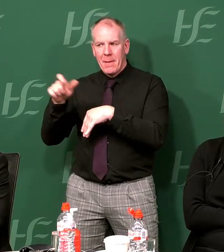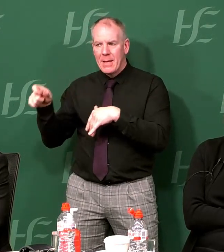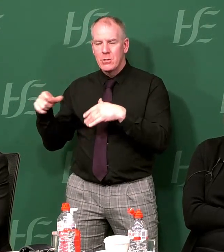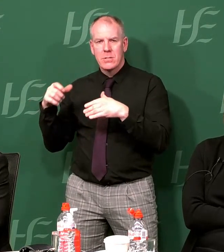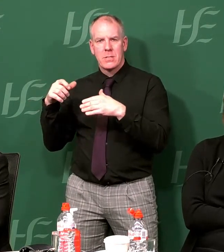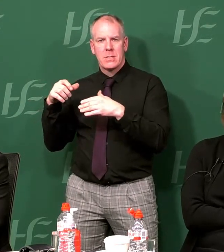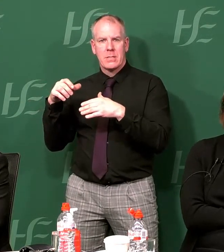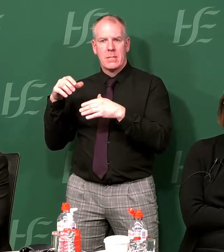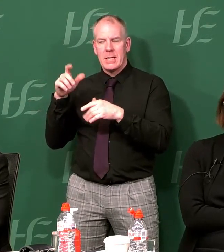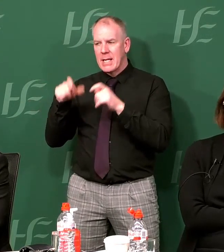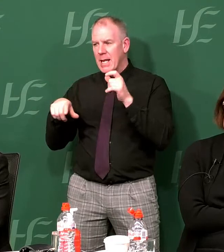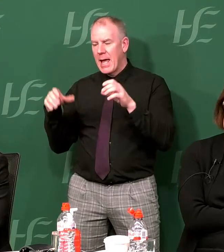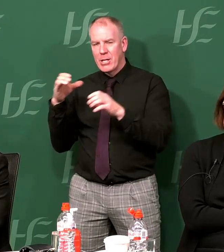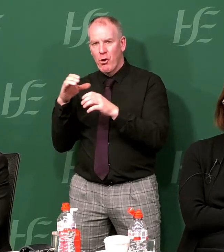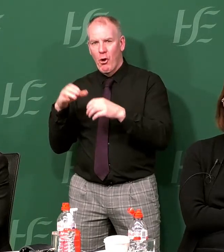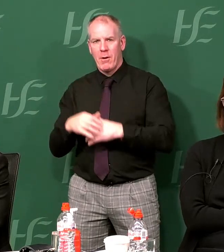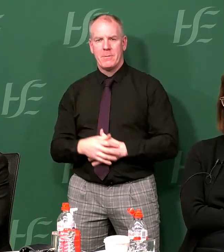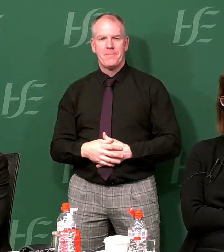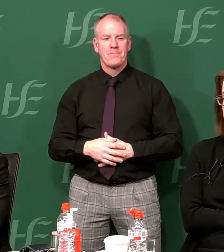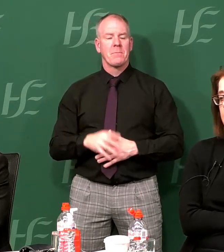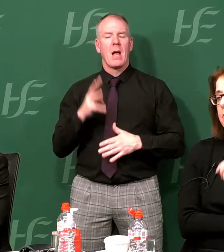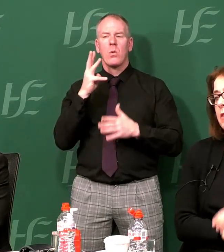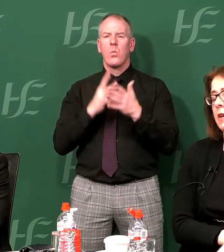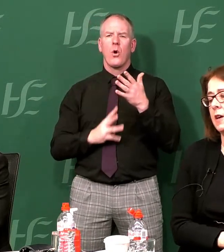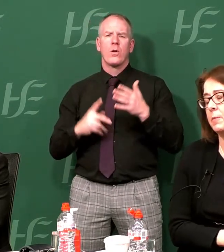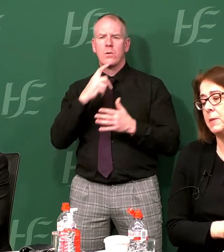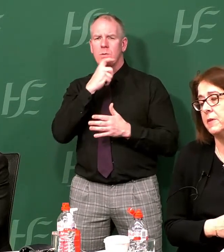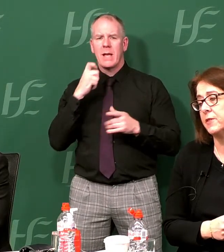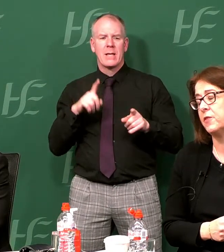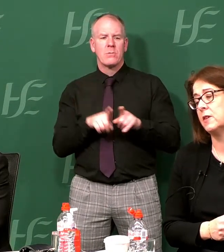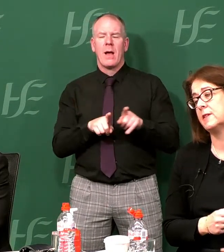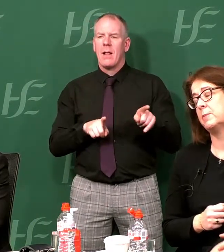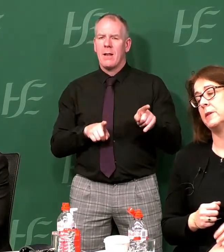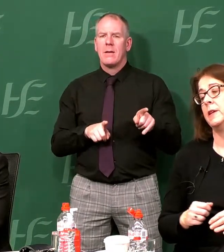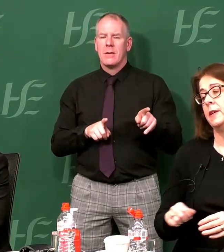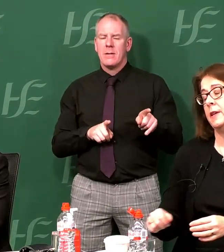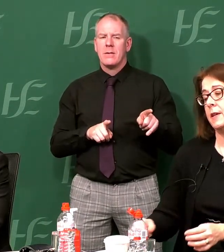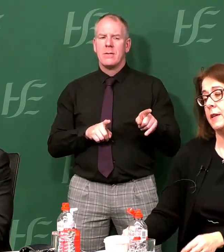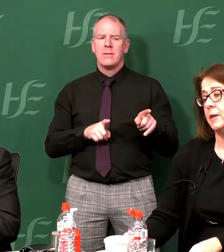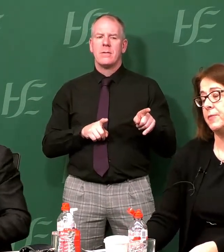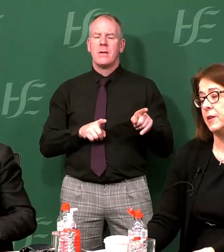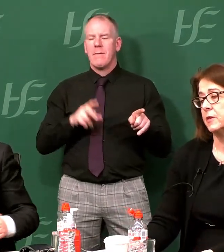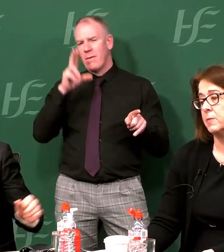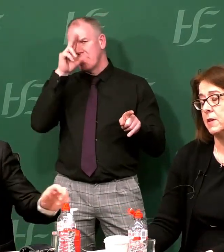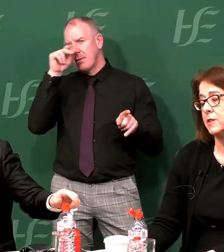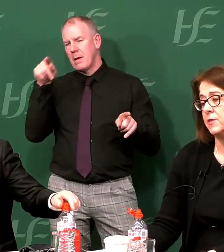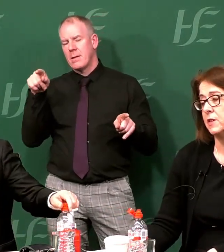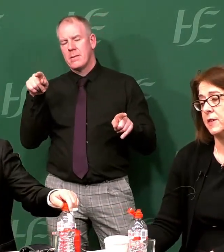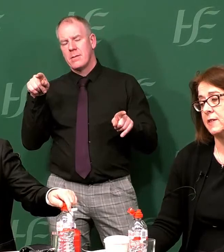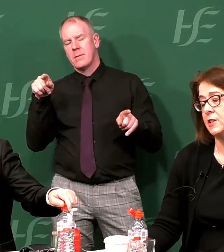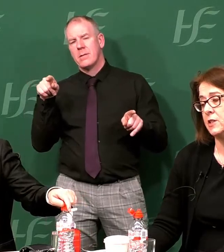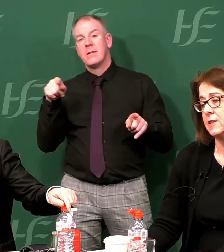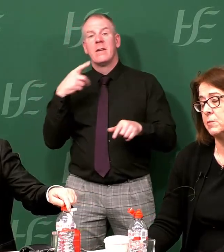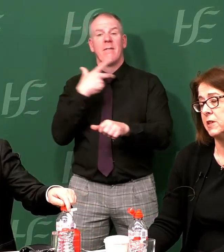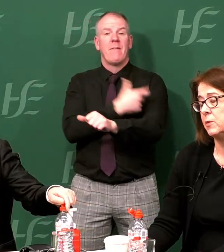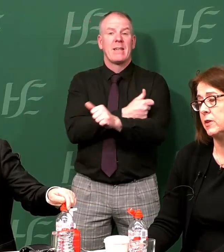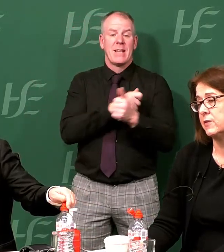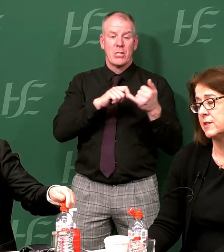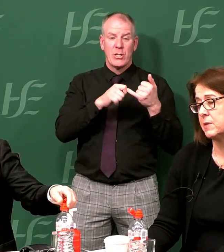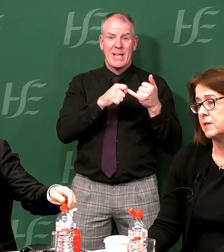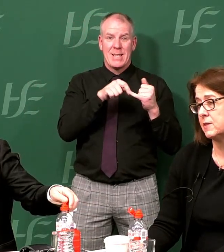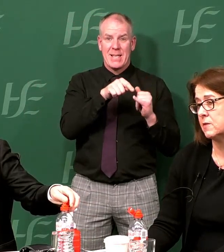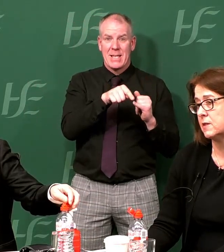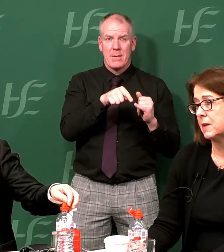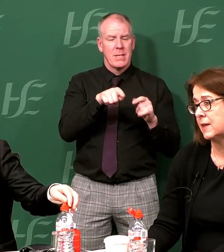grades. And I think worth noting that some of those grades as well, Paul, are people. So, for example, as Paul said, you've got the vaccination testing, but equally